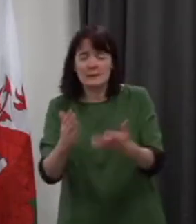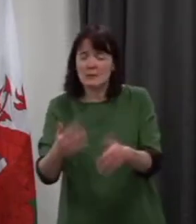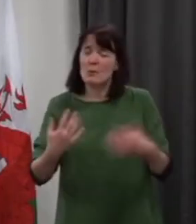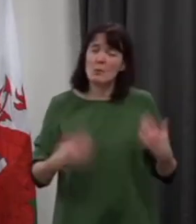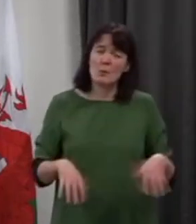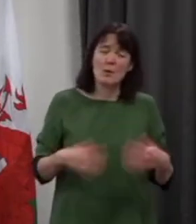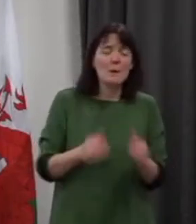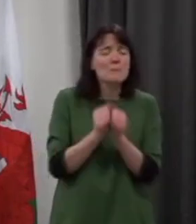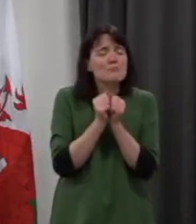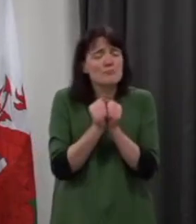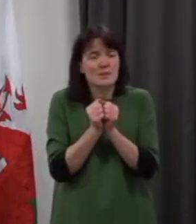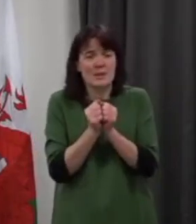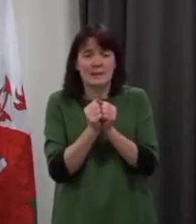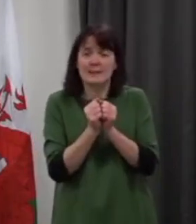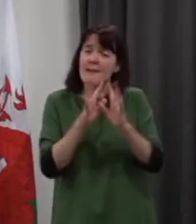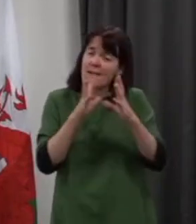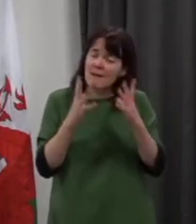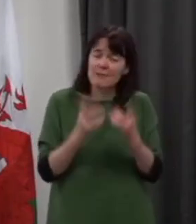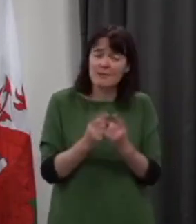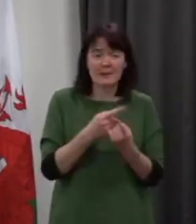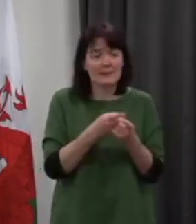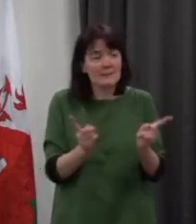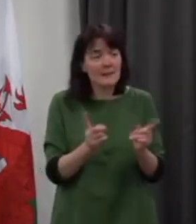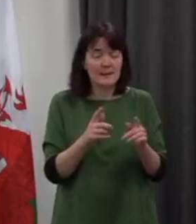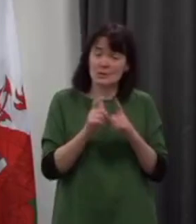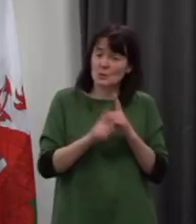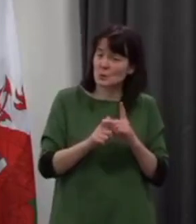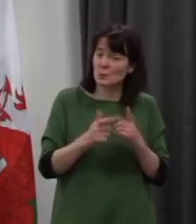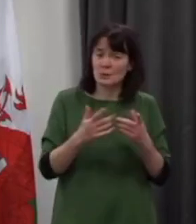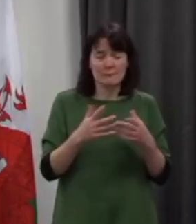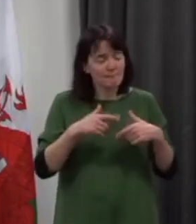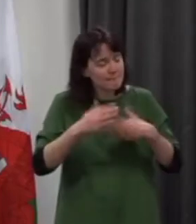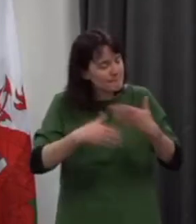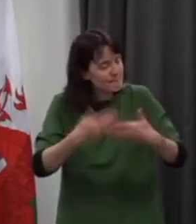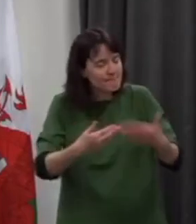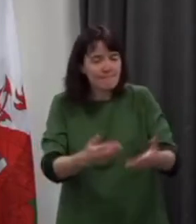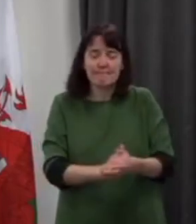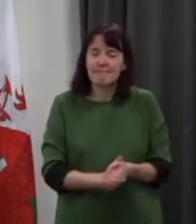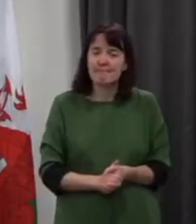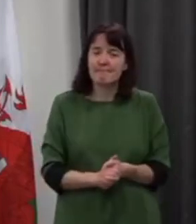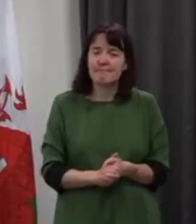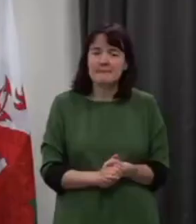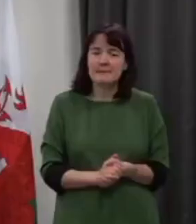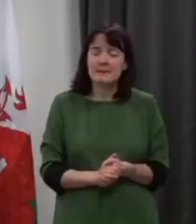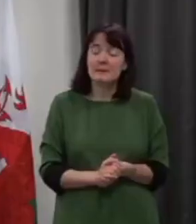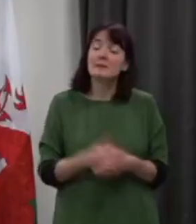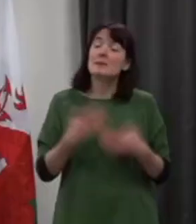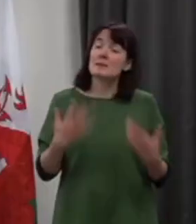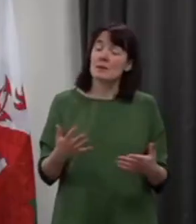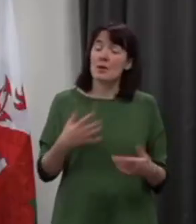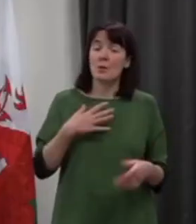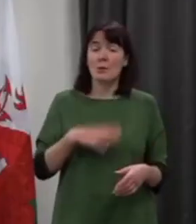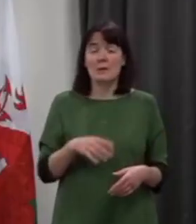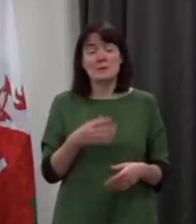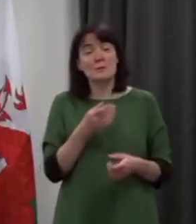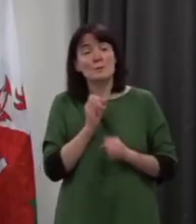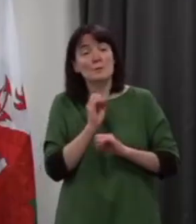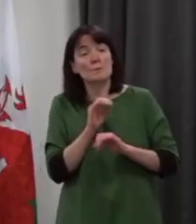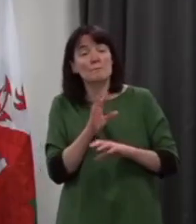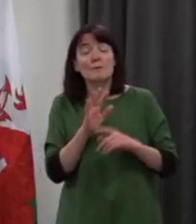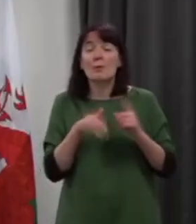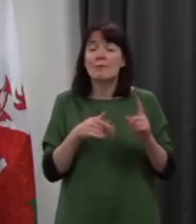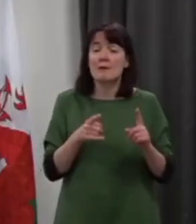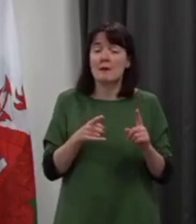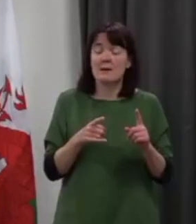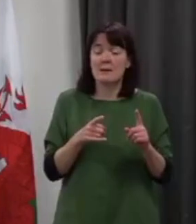appreciate everything that you are continuing to do for us. I also want to say a few words about the incredible response